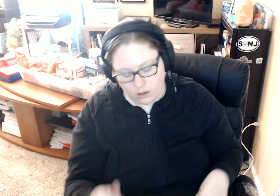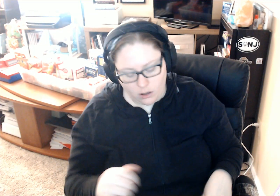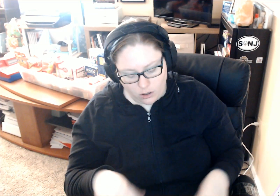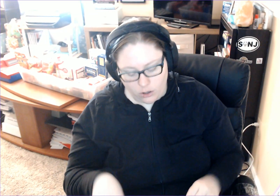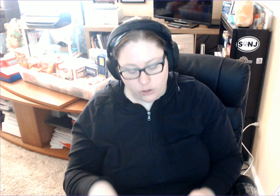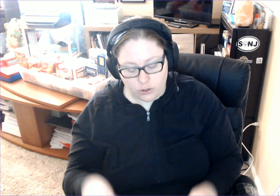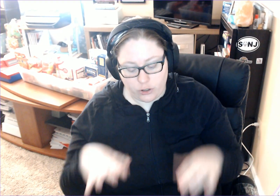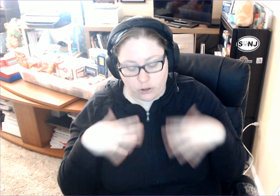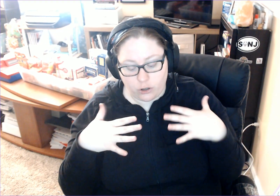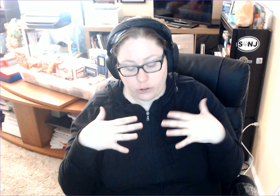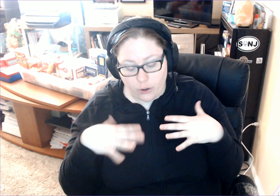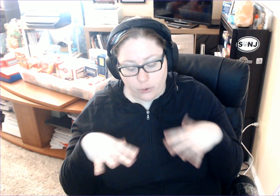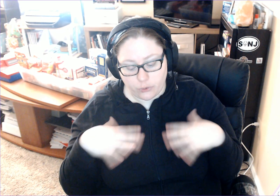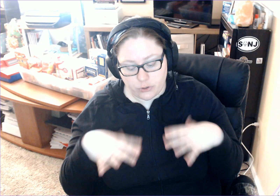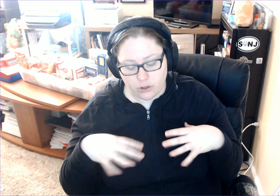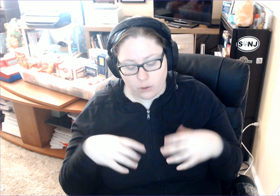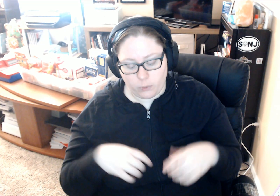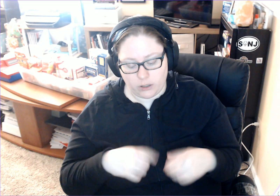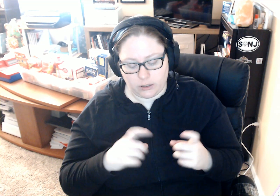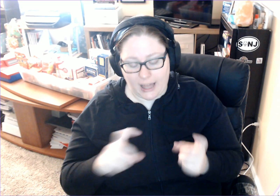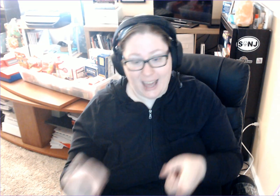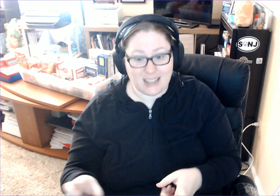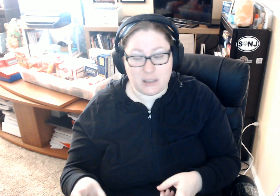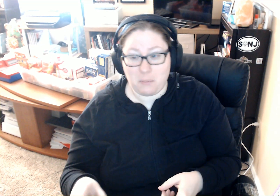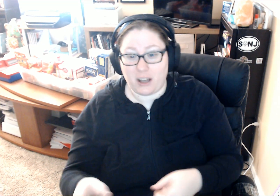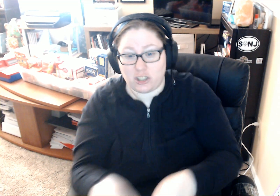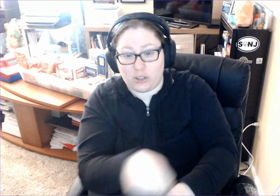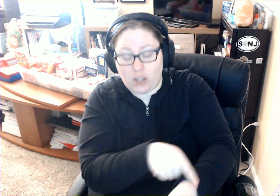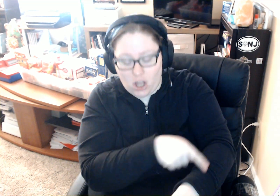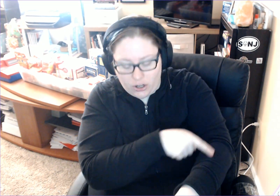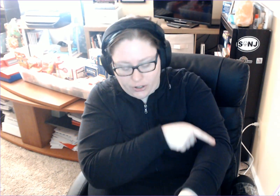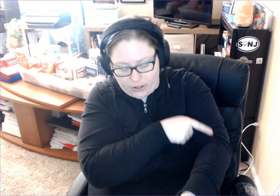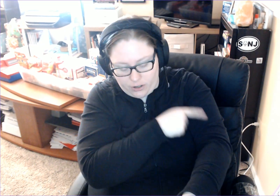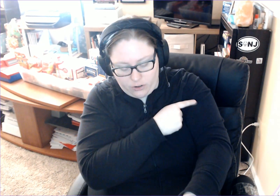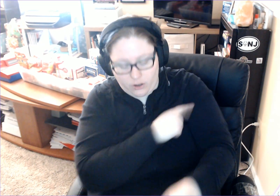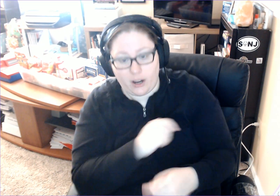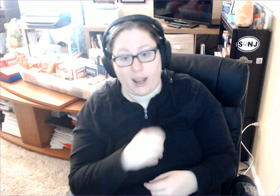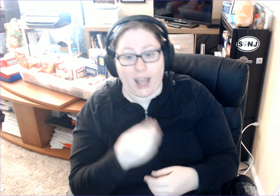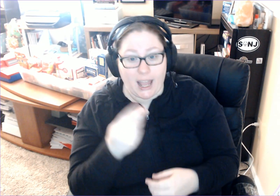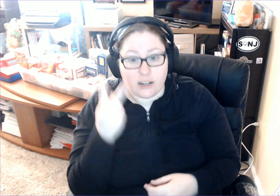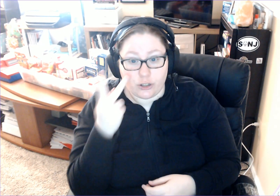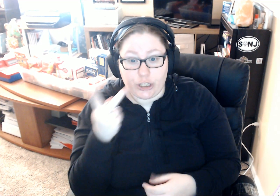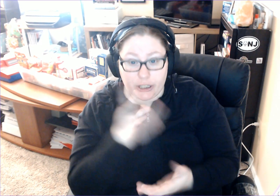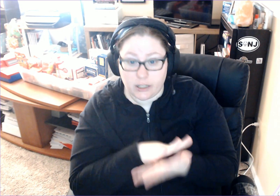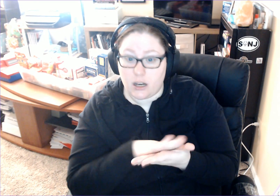so your clothes will last much longer and look nicer.